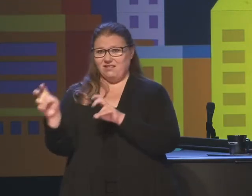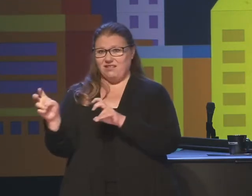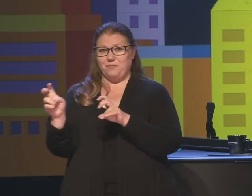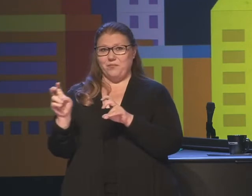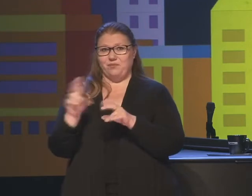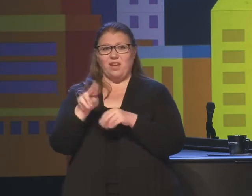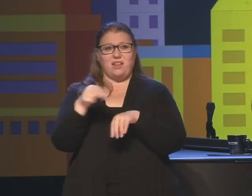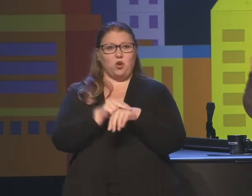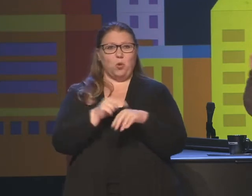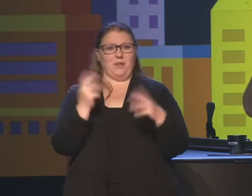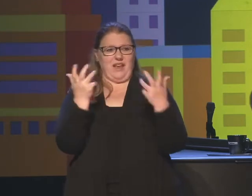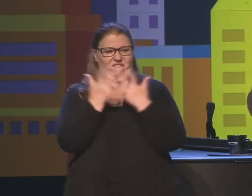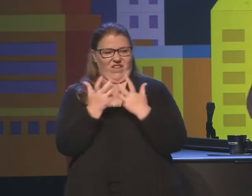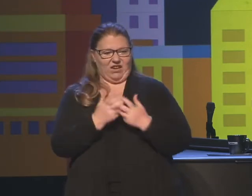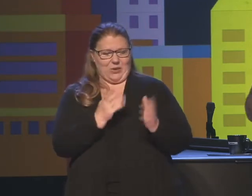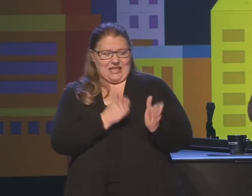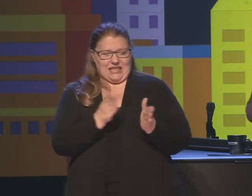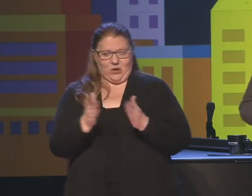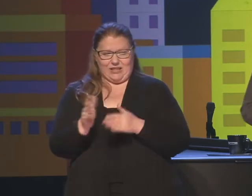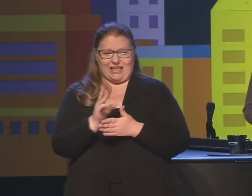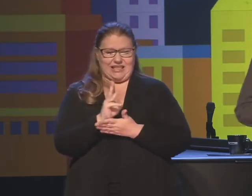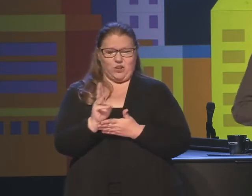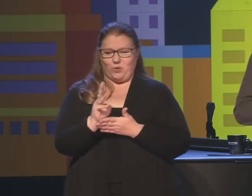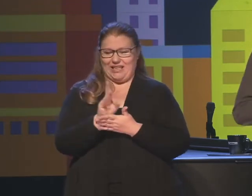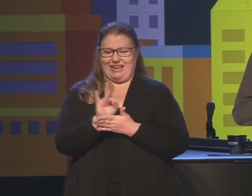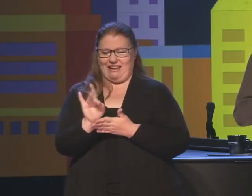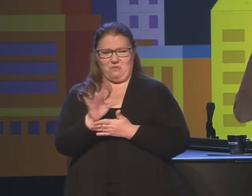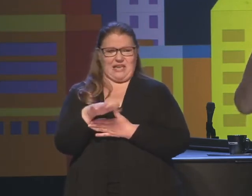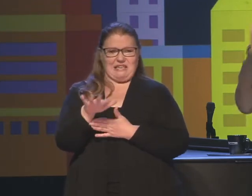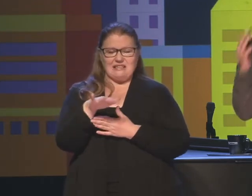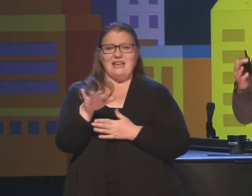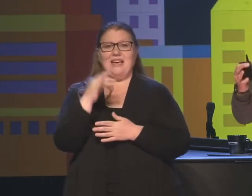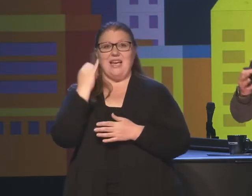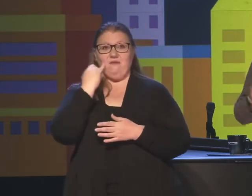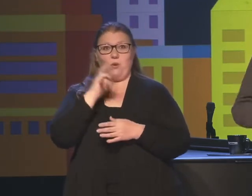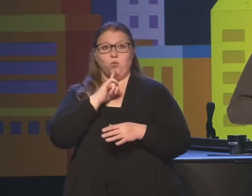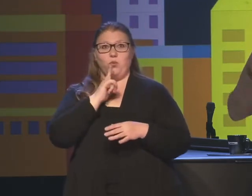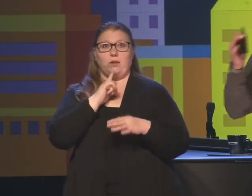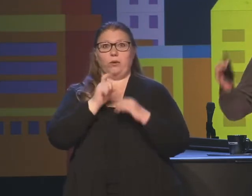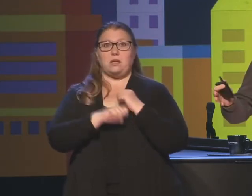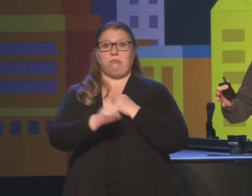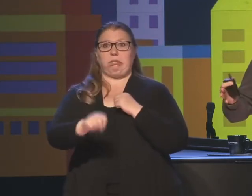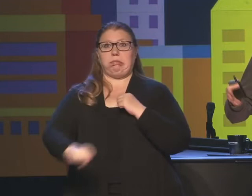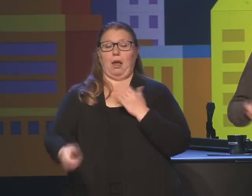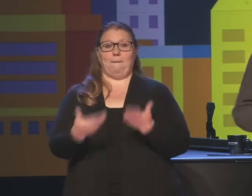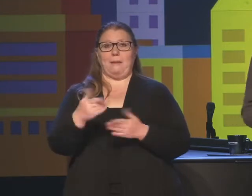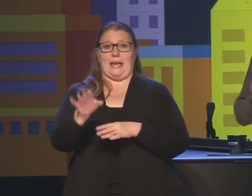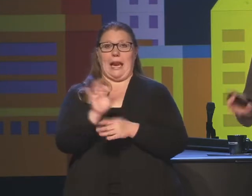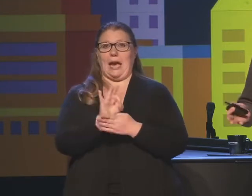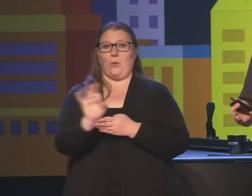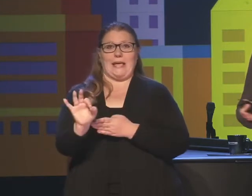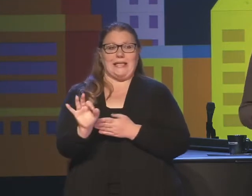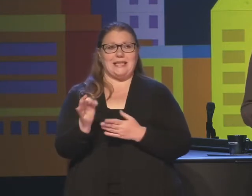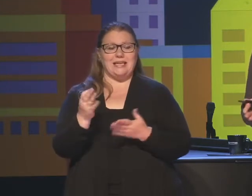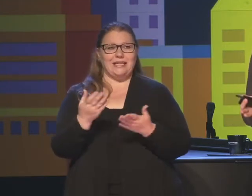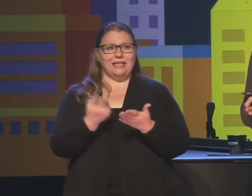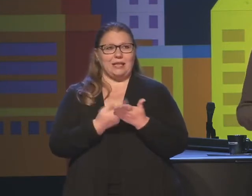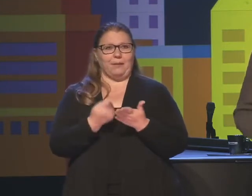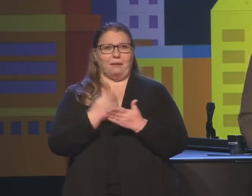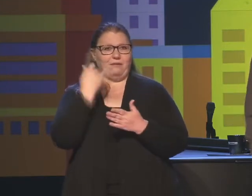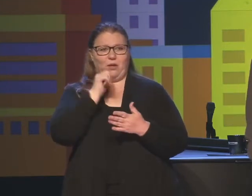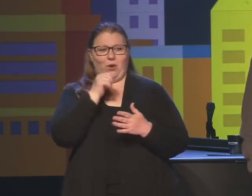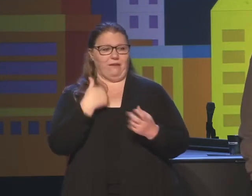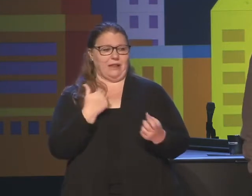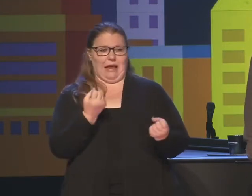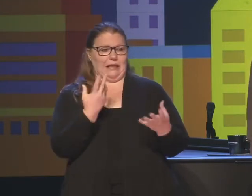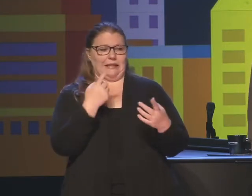fit into a series like 6, 7, 8 weeks. Sometimes if I get really long-winded, it'd be like 9 weeks. Sometimes if I don't have much to say, it's like 1 week, you